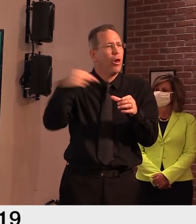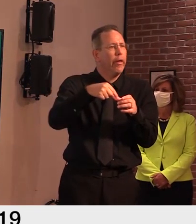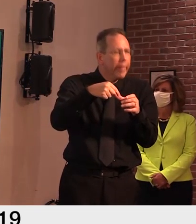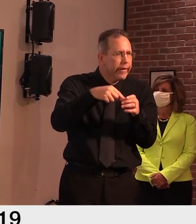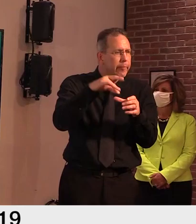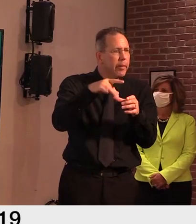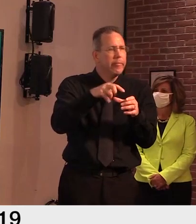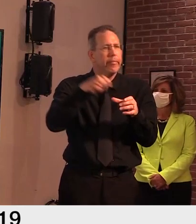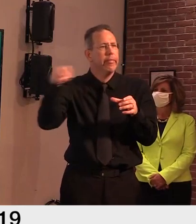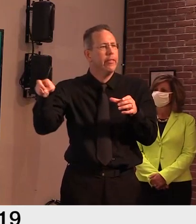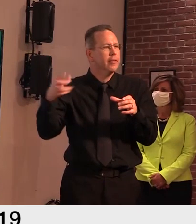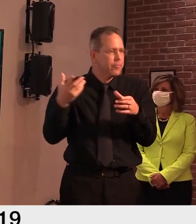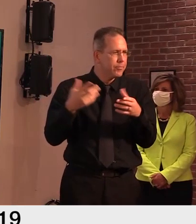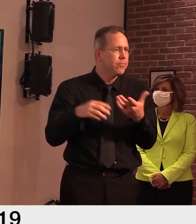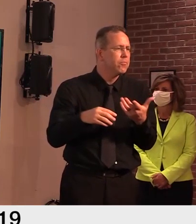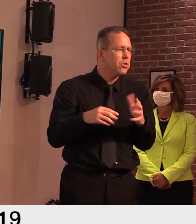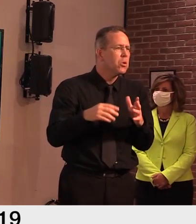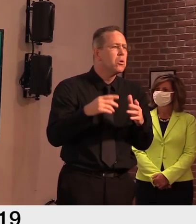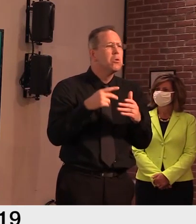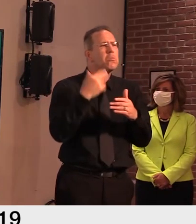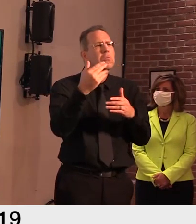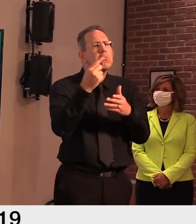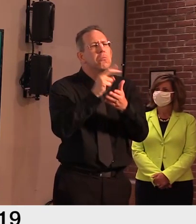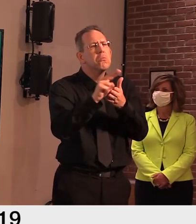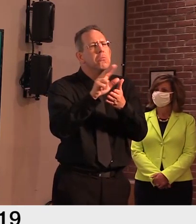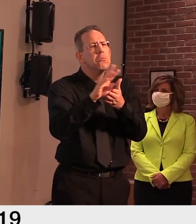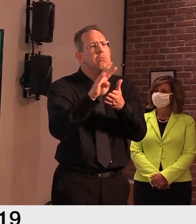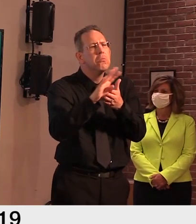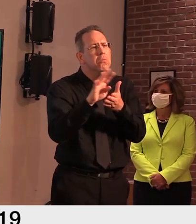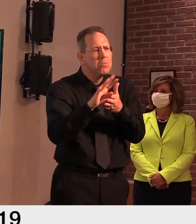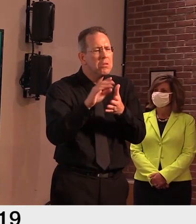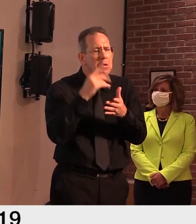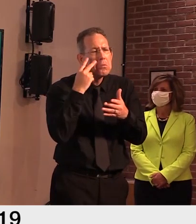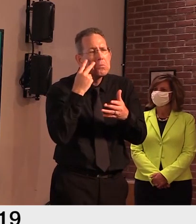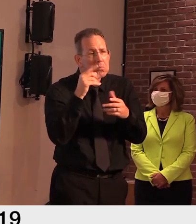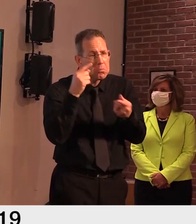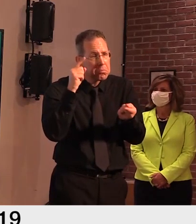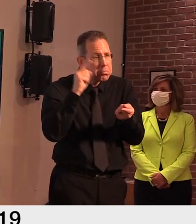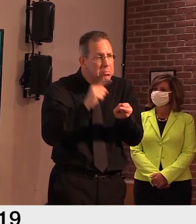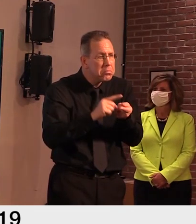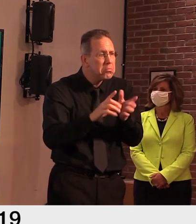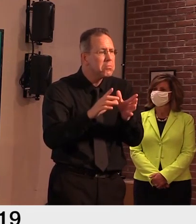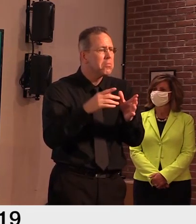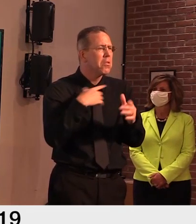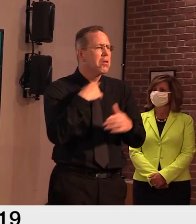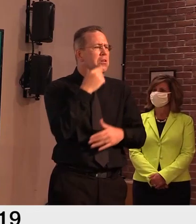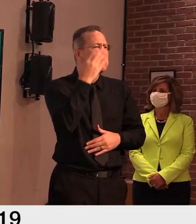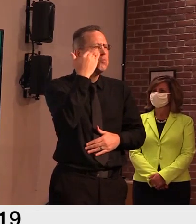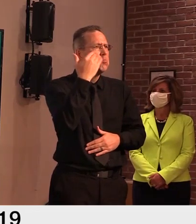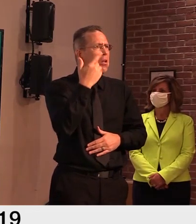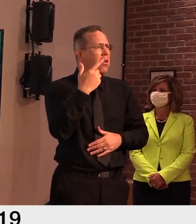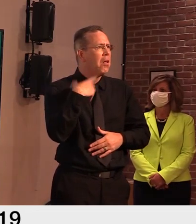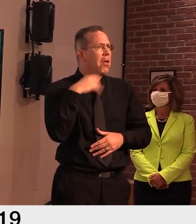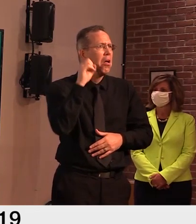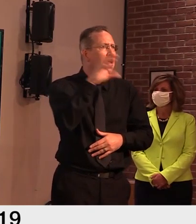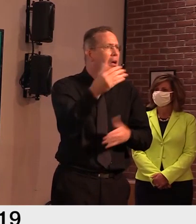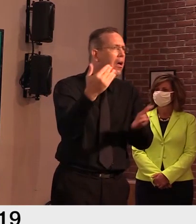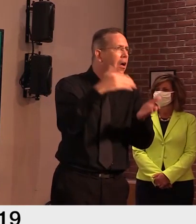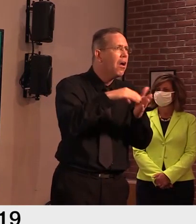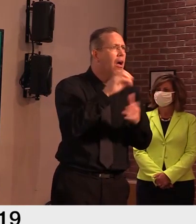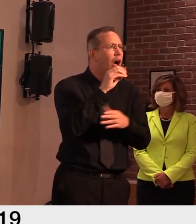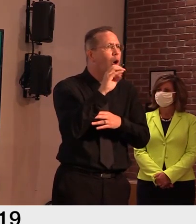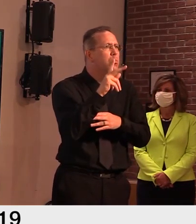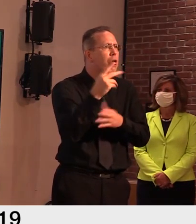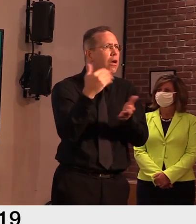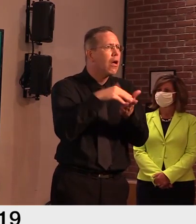activity. It's very, very low-level activity of people who are still somehow associated with the outbreak.